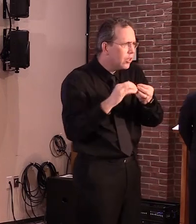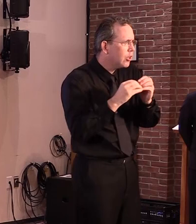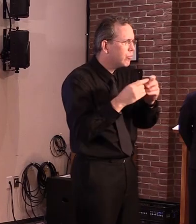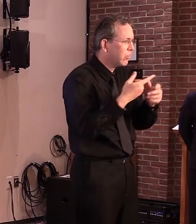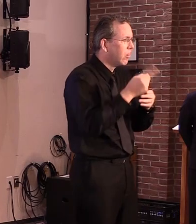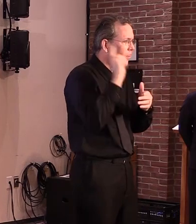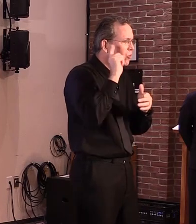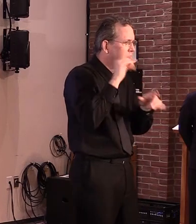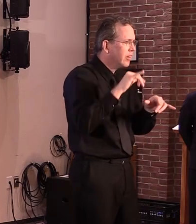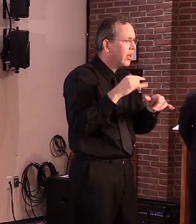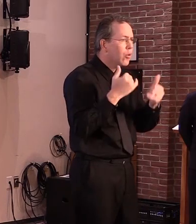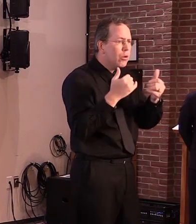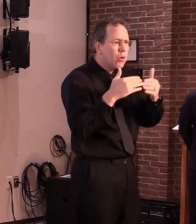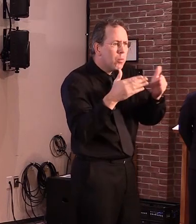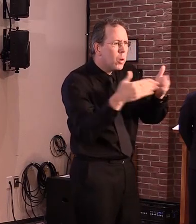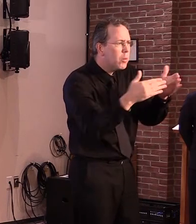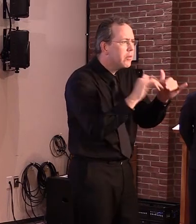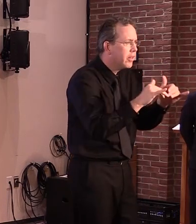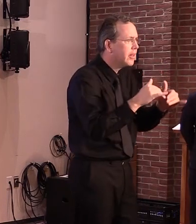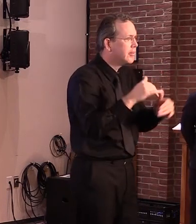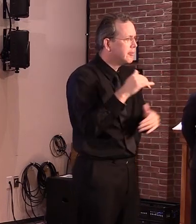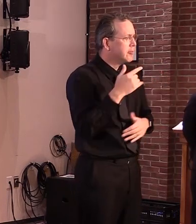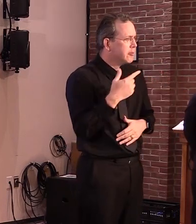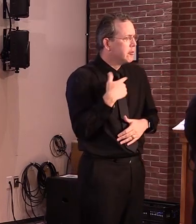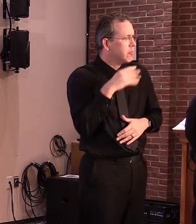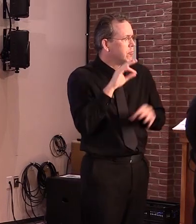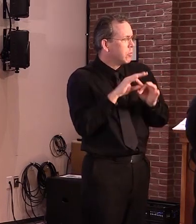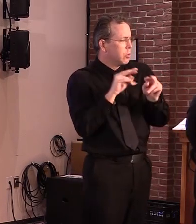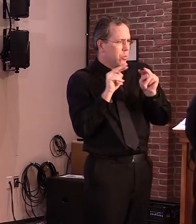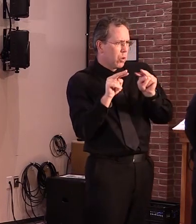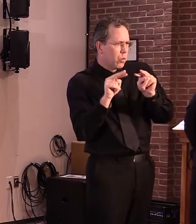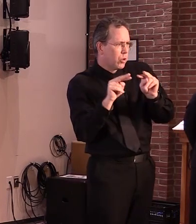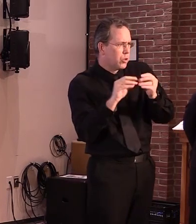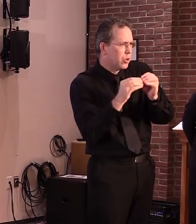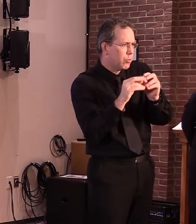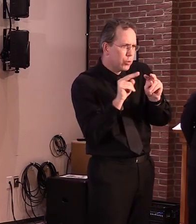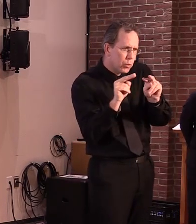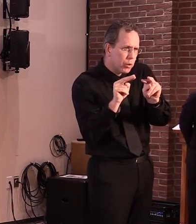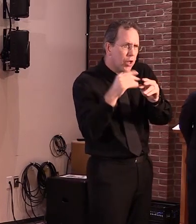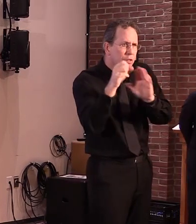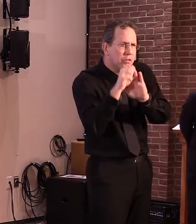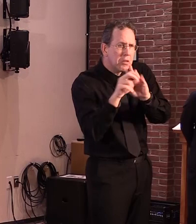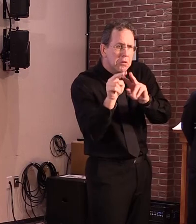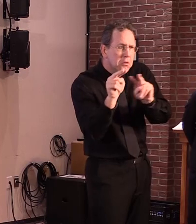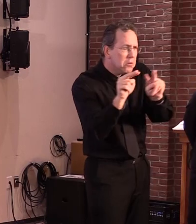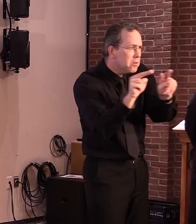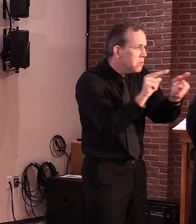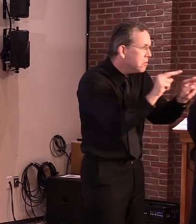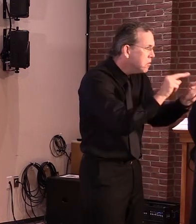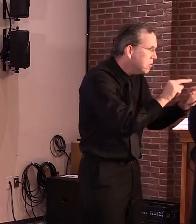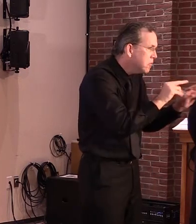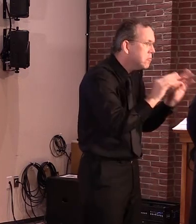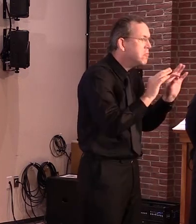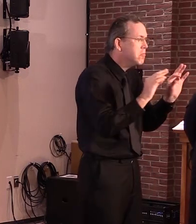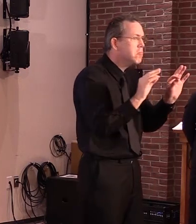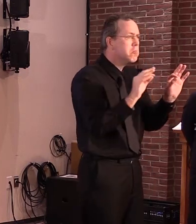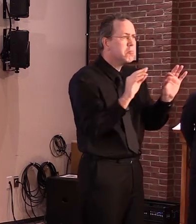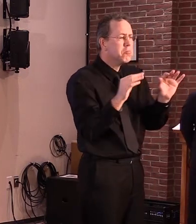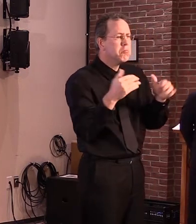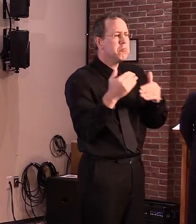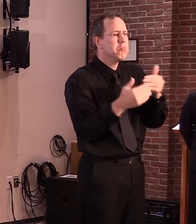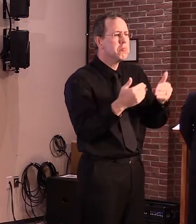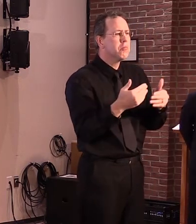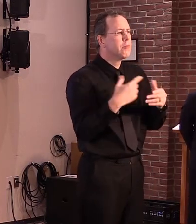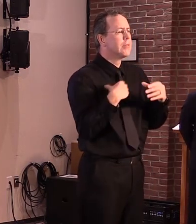again, watching other states, watching what they do, trying to make sure that, again, we put people